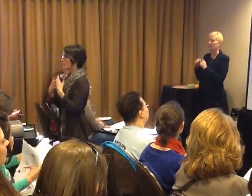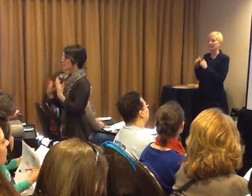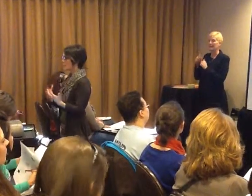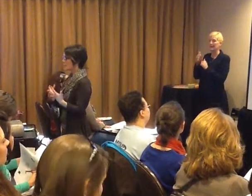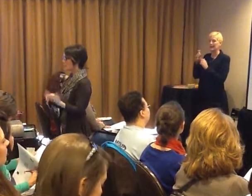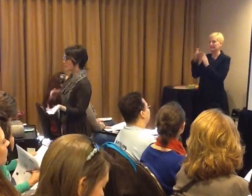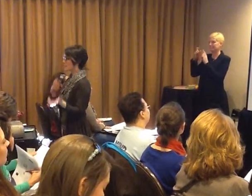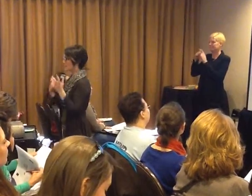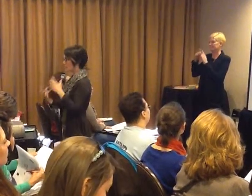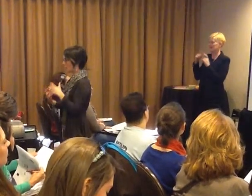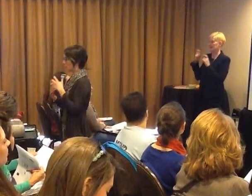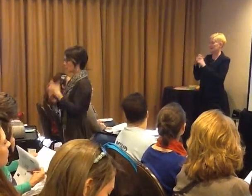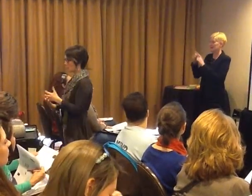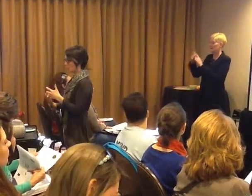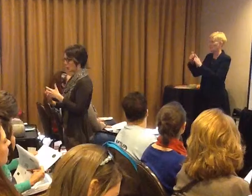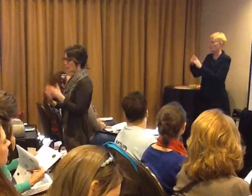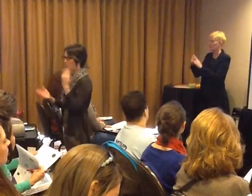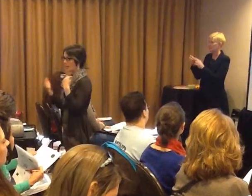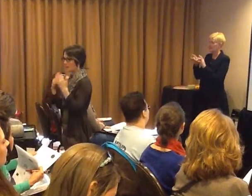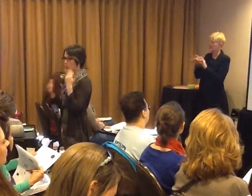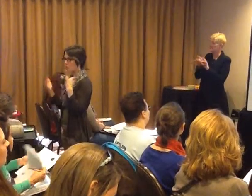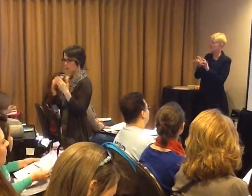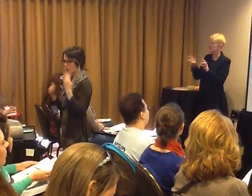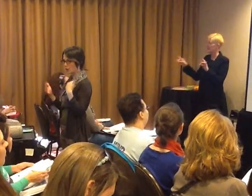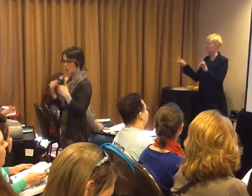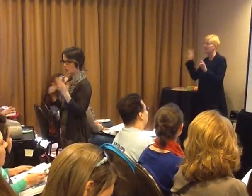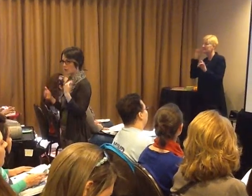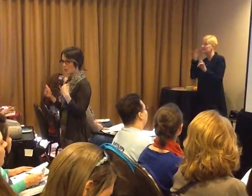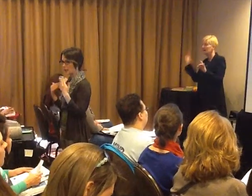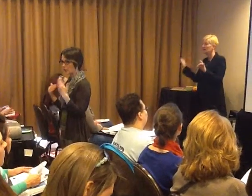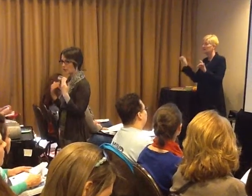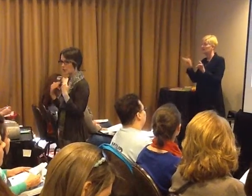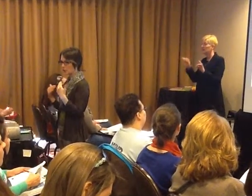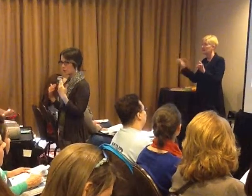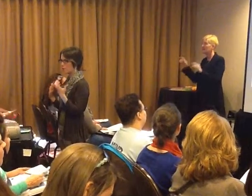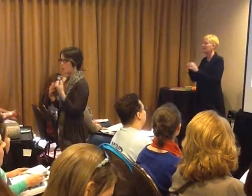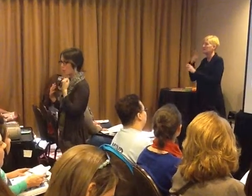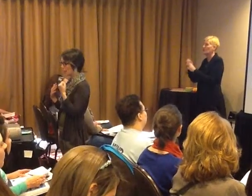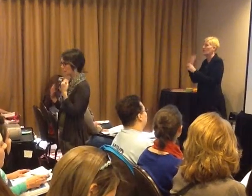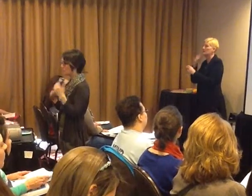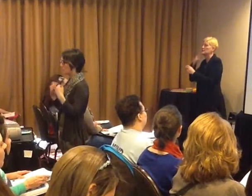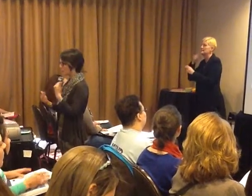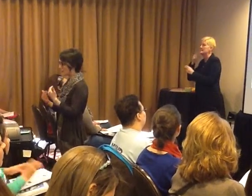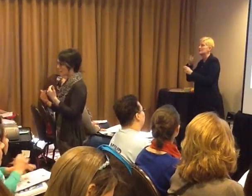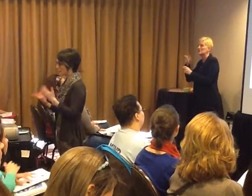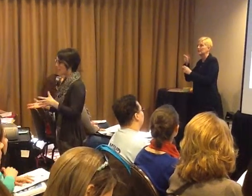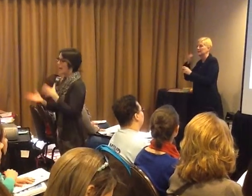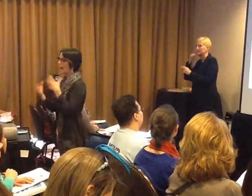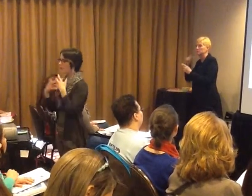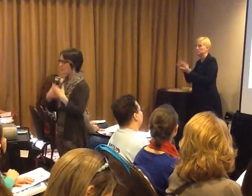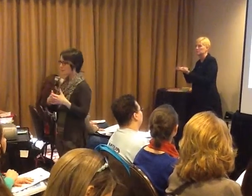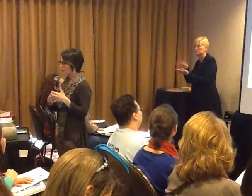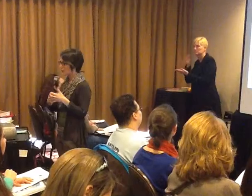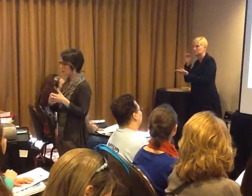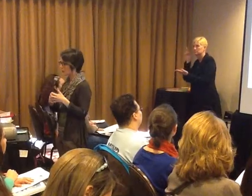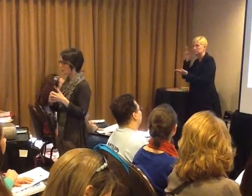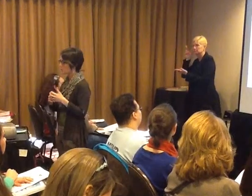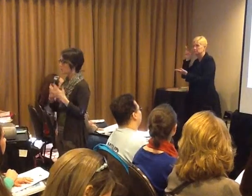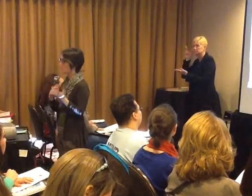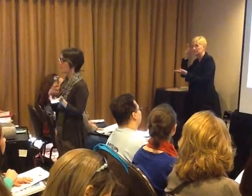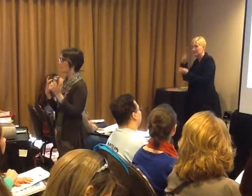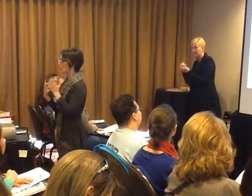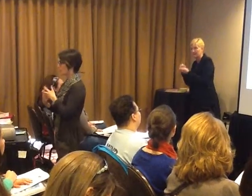things, sentences that sound similar make it more difficult for hearing children to hold on to and process. And with deaf and hard of